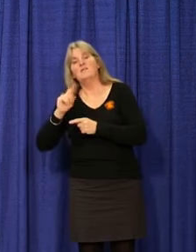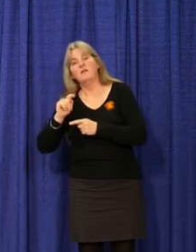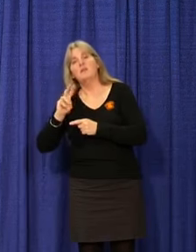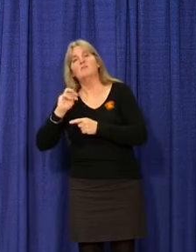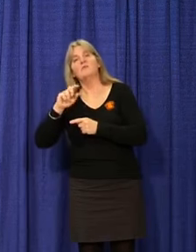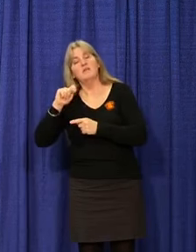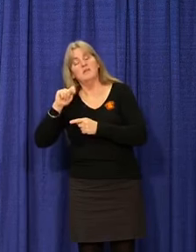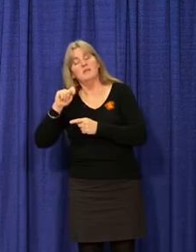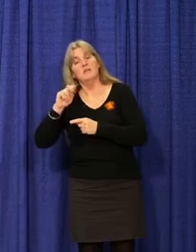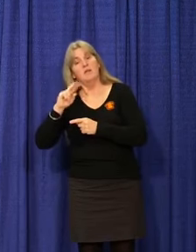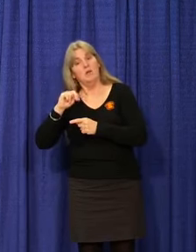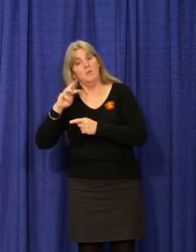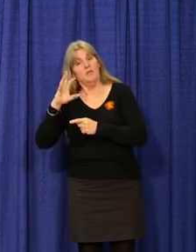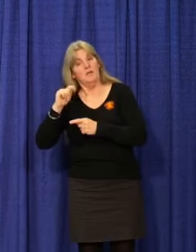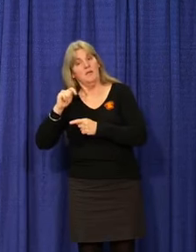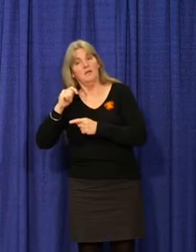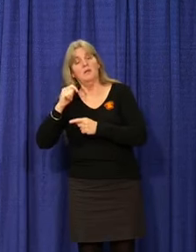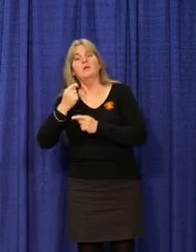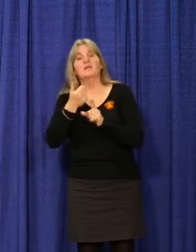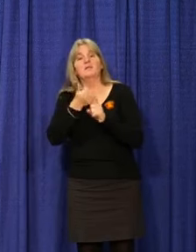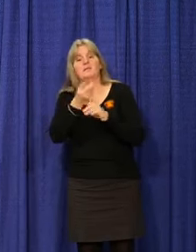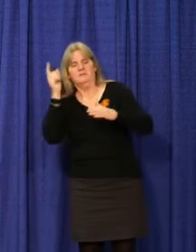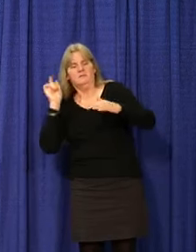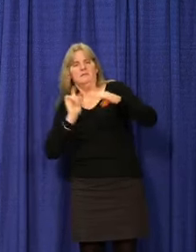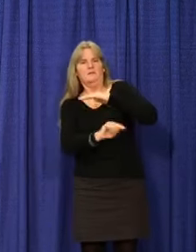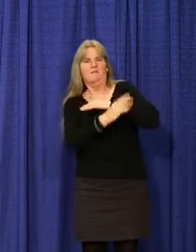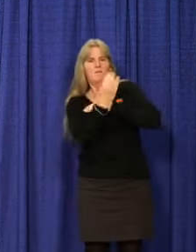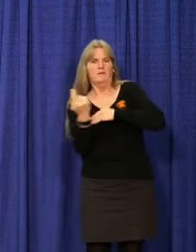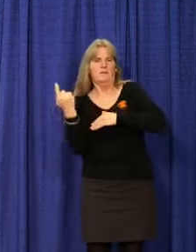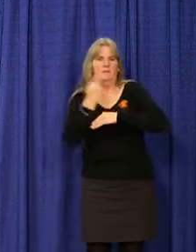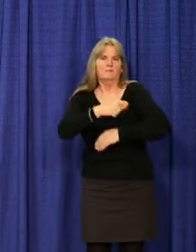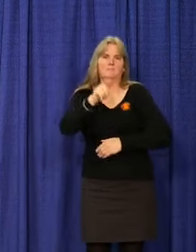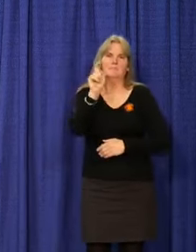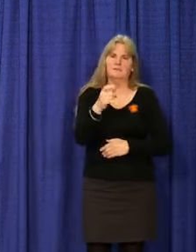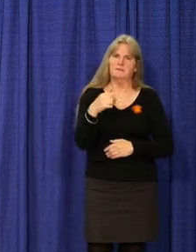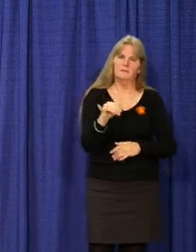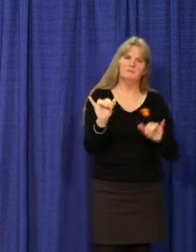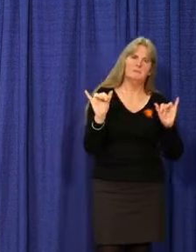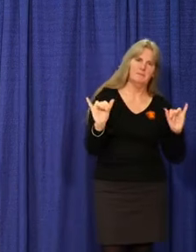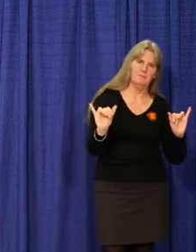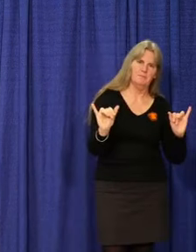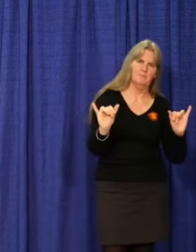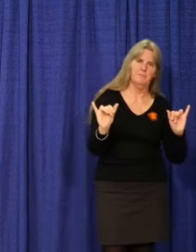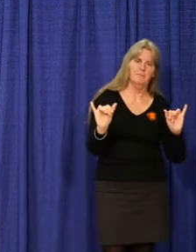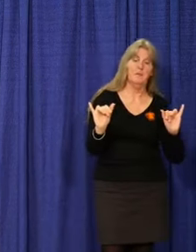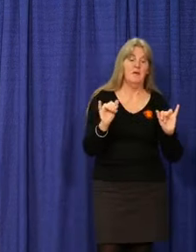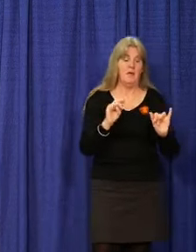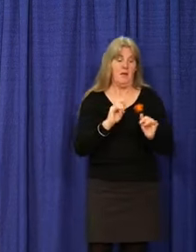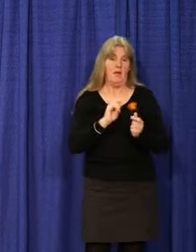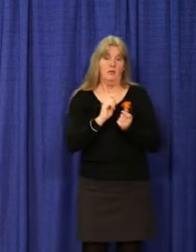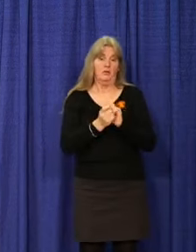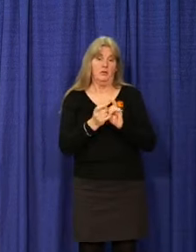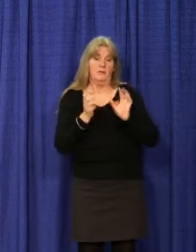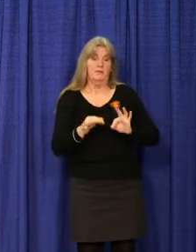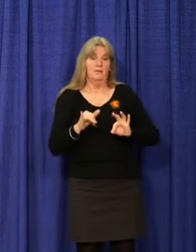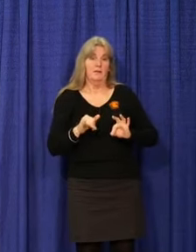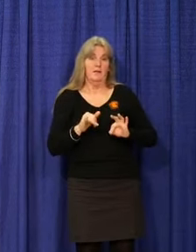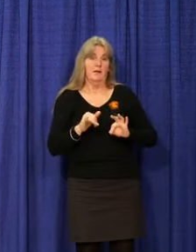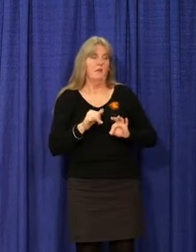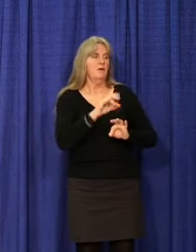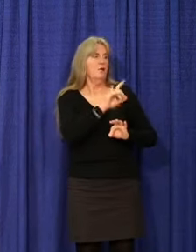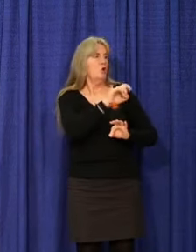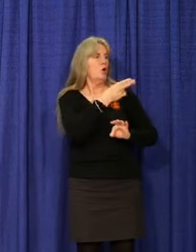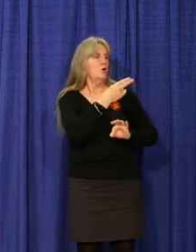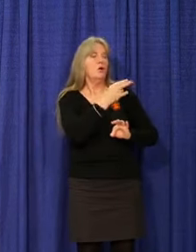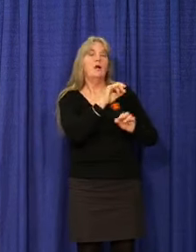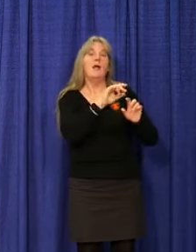for 14 days. Any decision to change this requirement will be based on the recommendations of Dr.